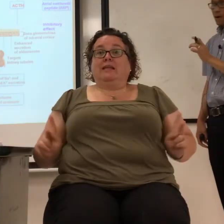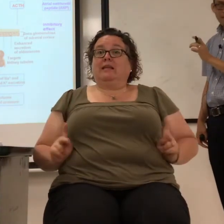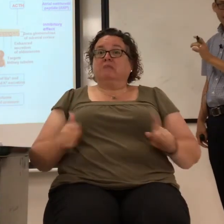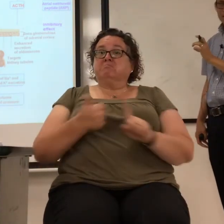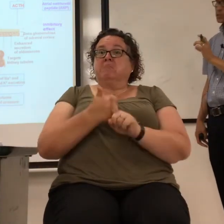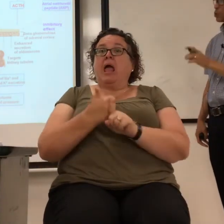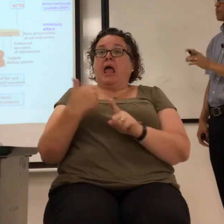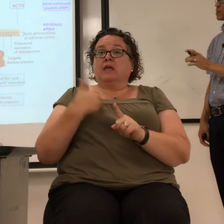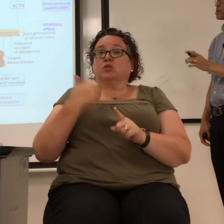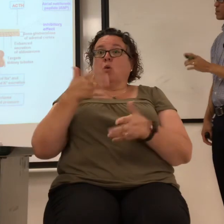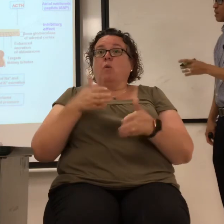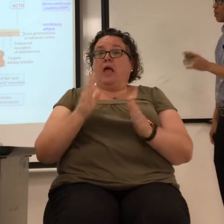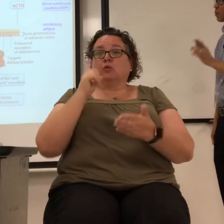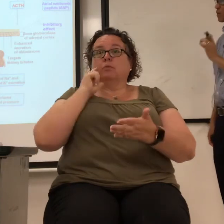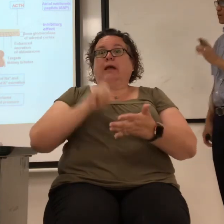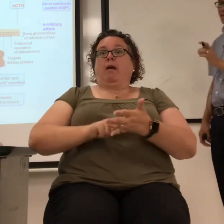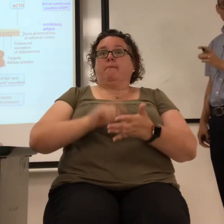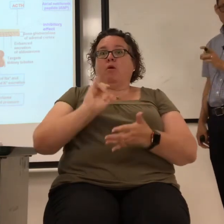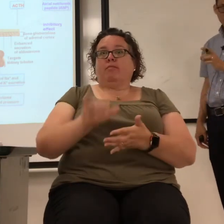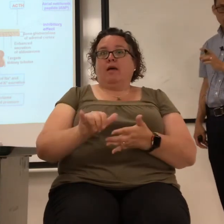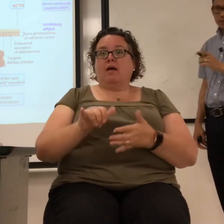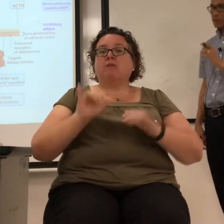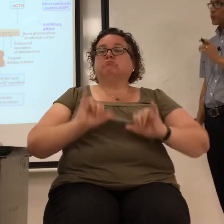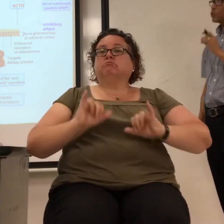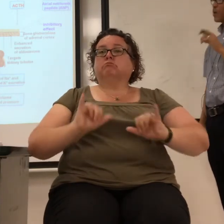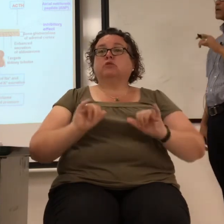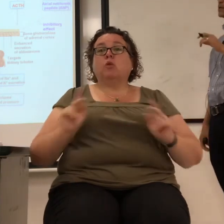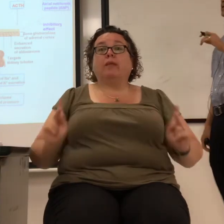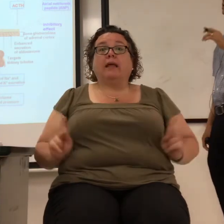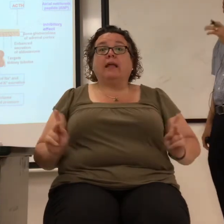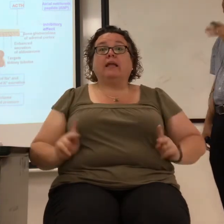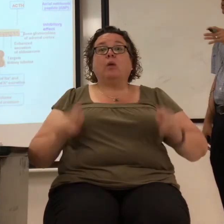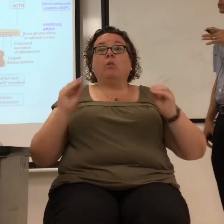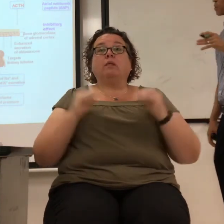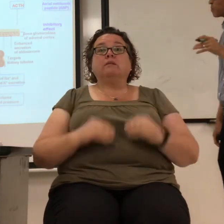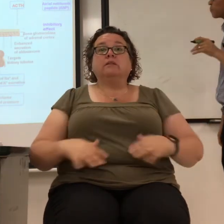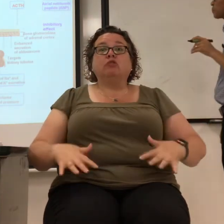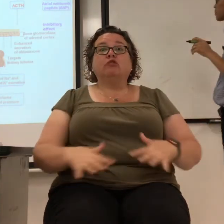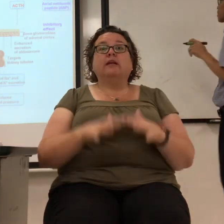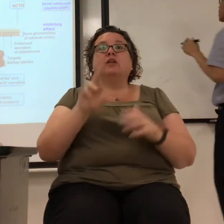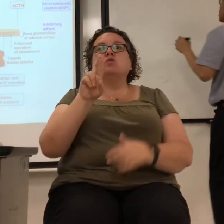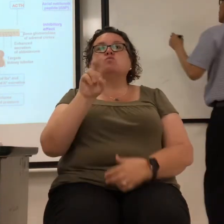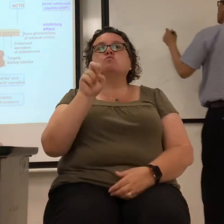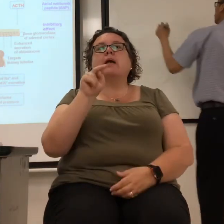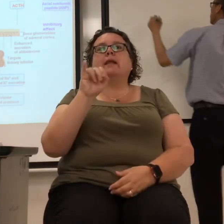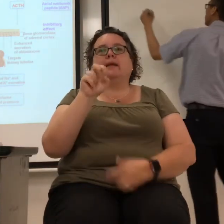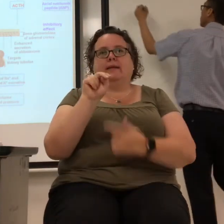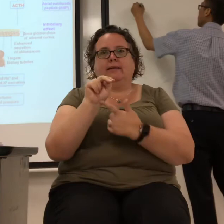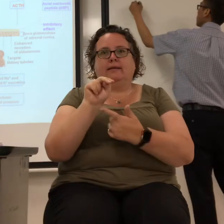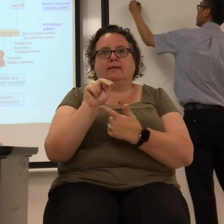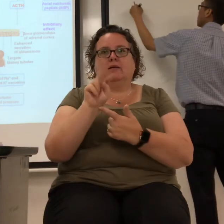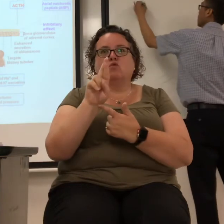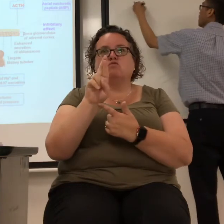pick up on that disturbance. What the kidney will do is secrete renin into the bloodstream.